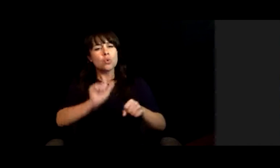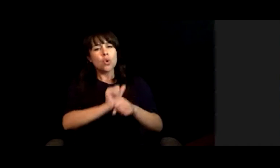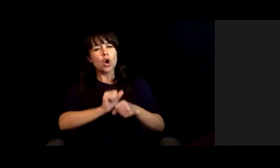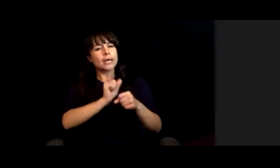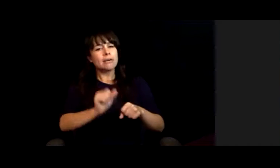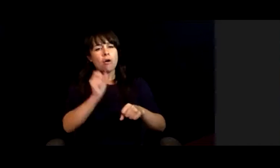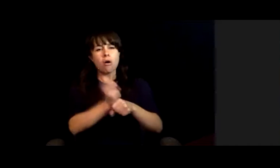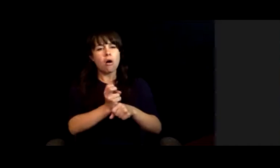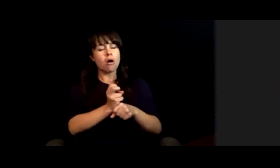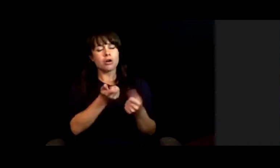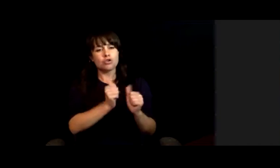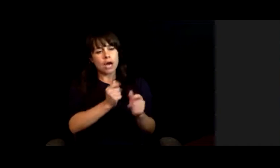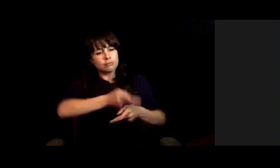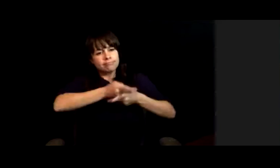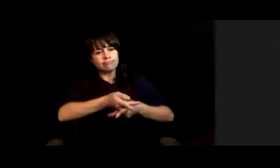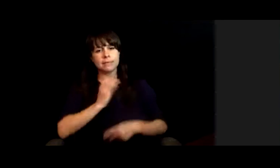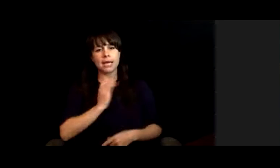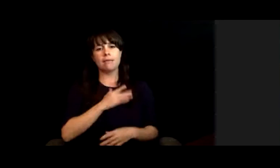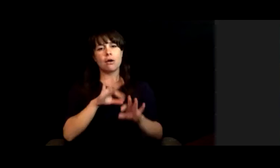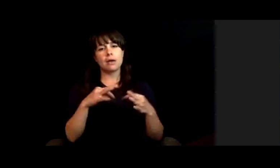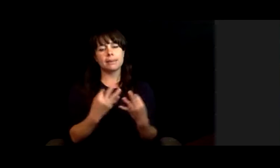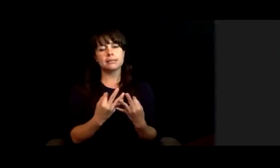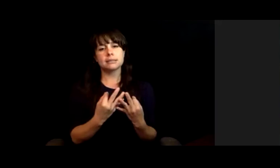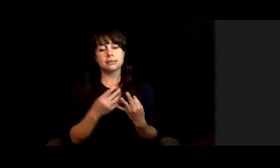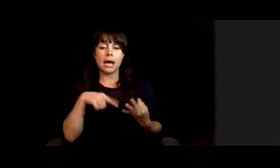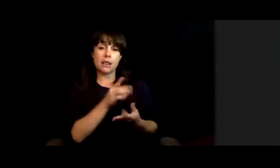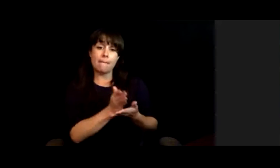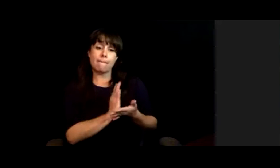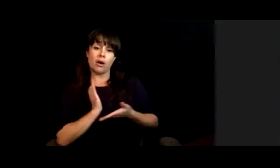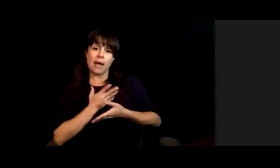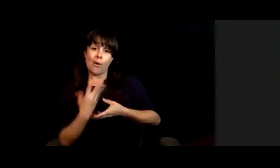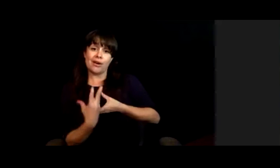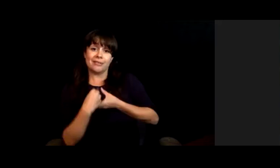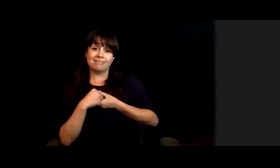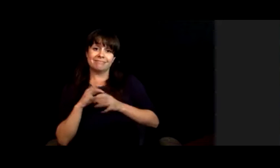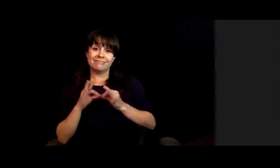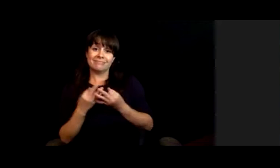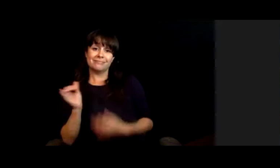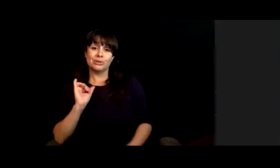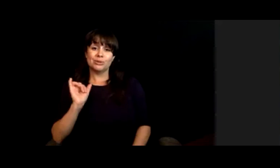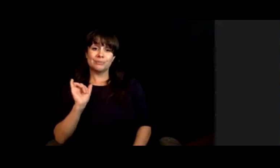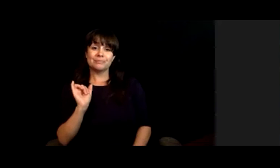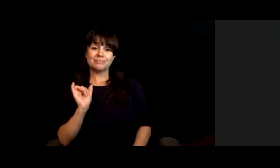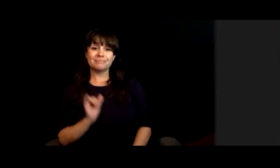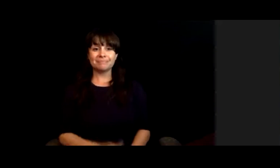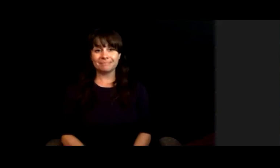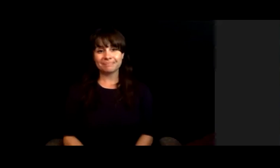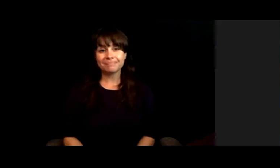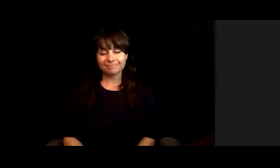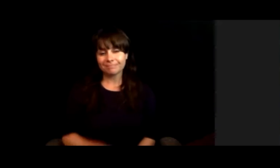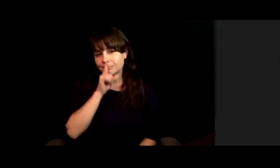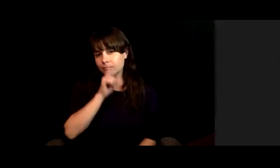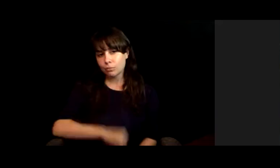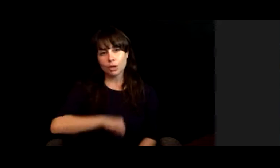take care of our families, and they are part of our family as well. And so, I'm very proud